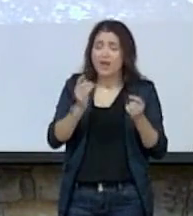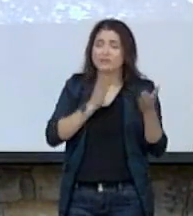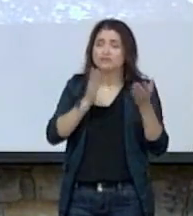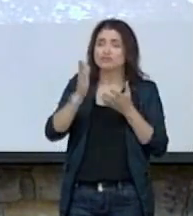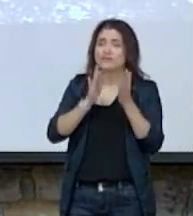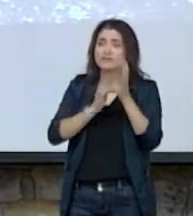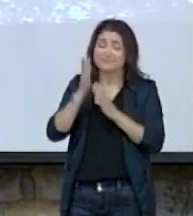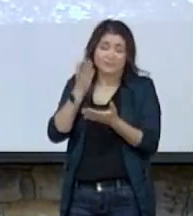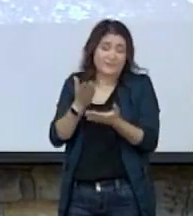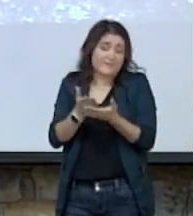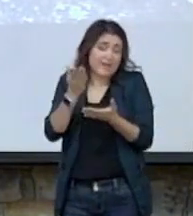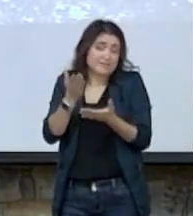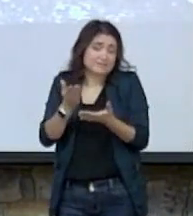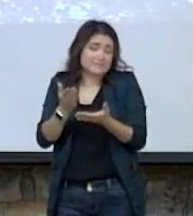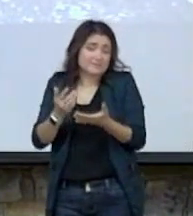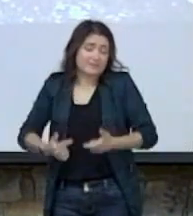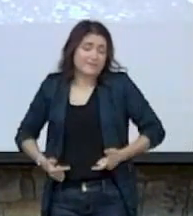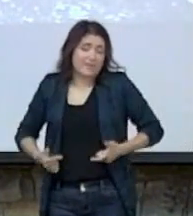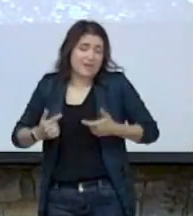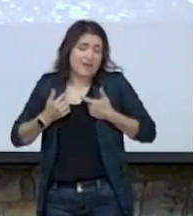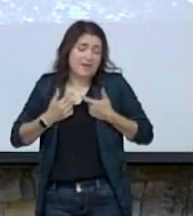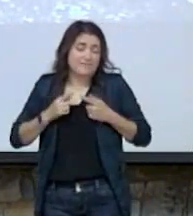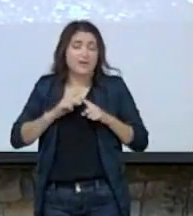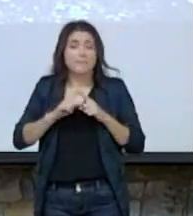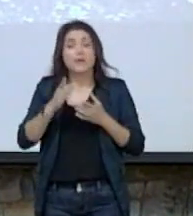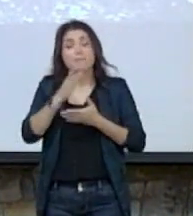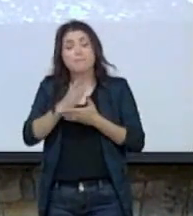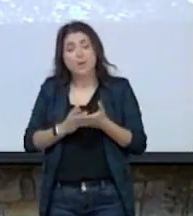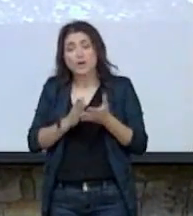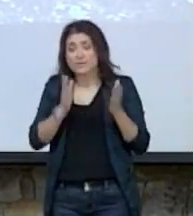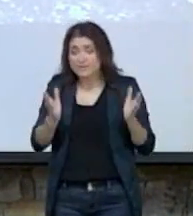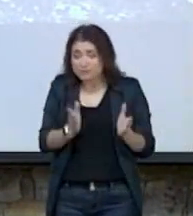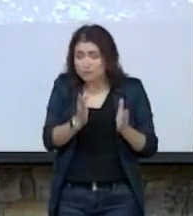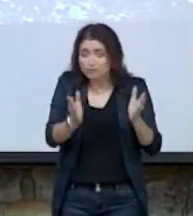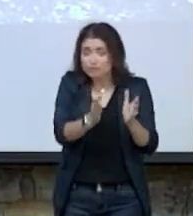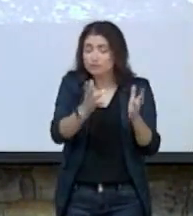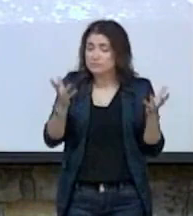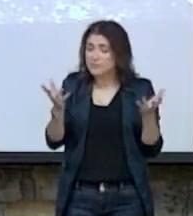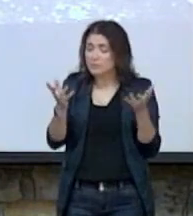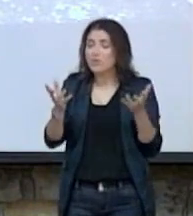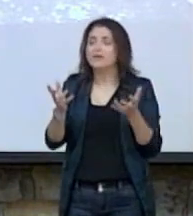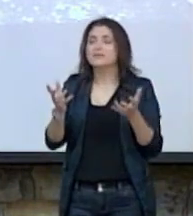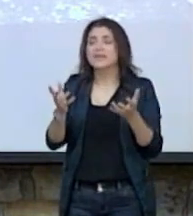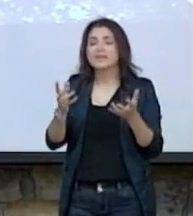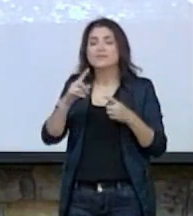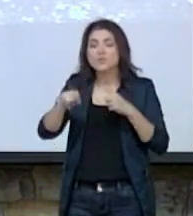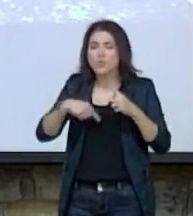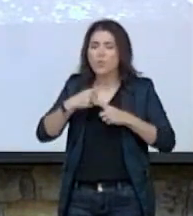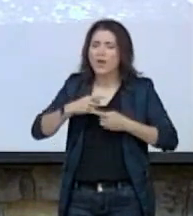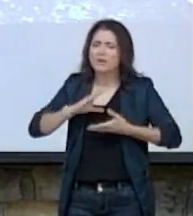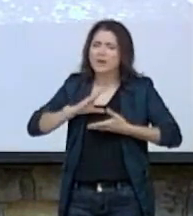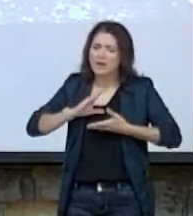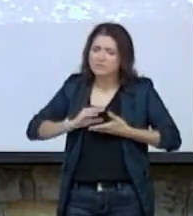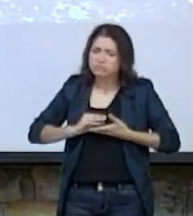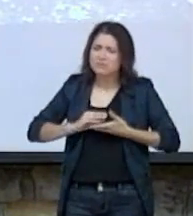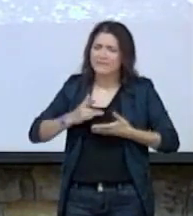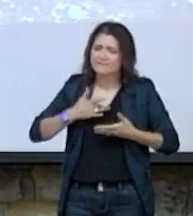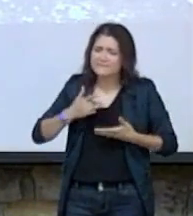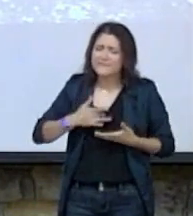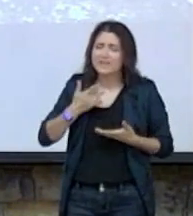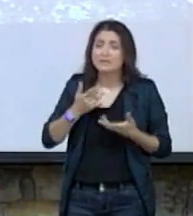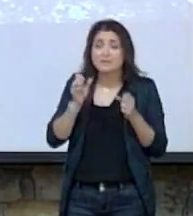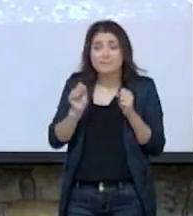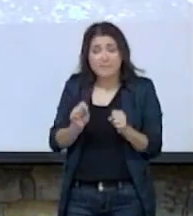It's just a fact of life. But you see, part of the encouragement is this. Even in discouragement, it's possible to